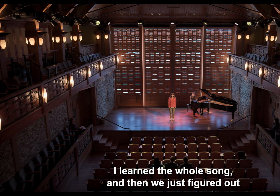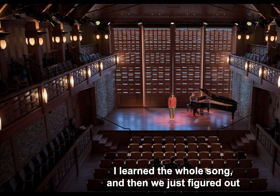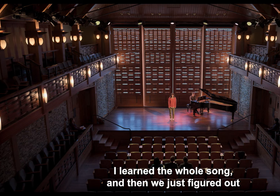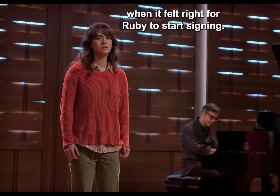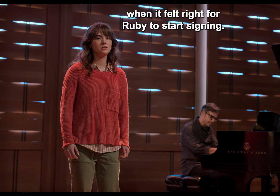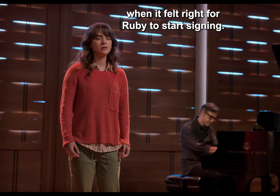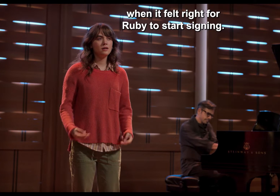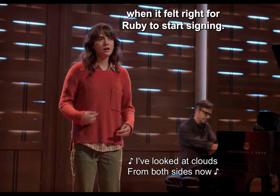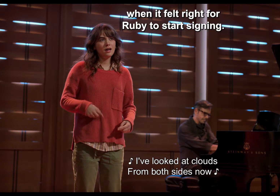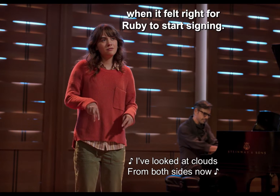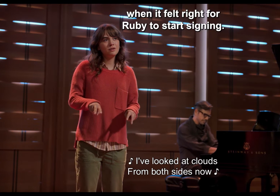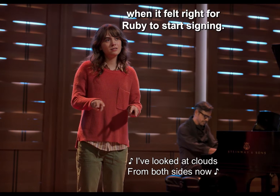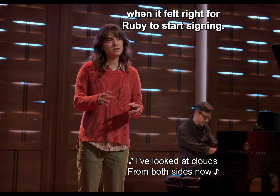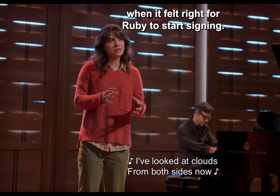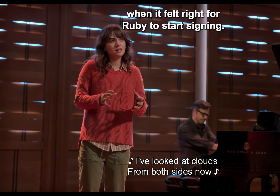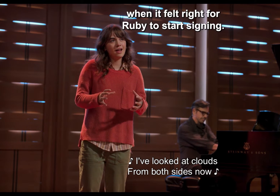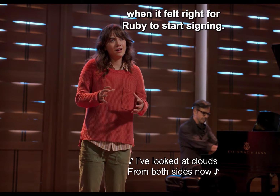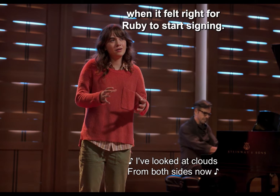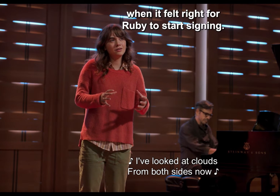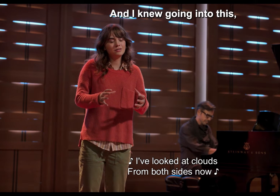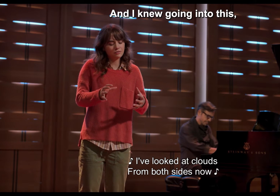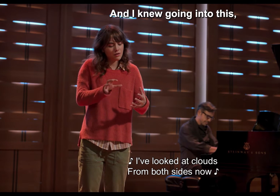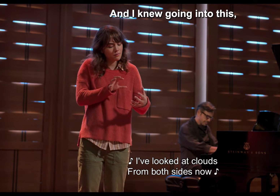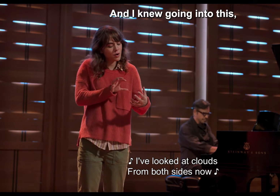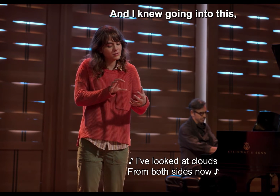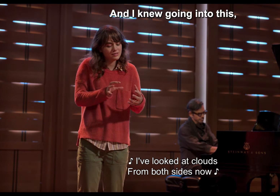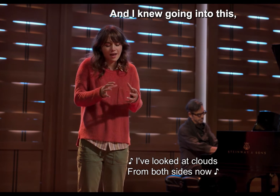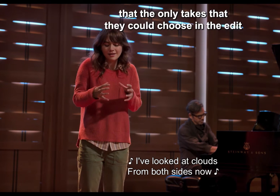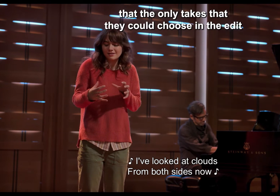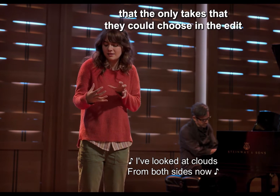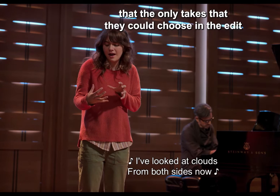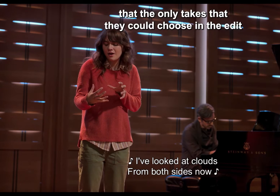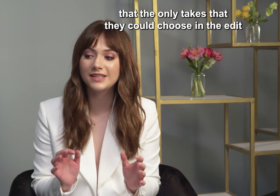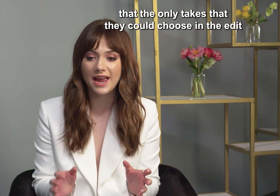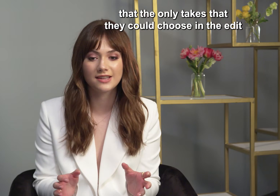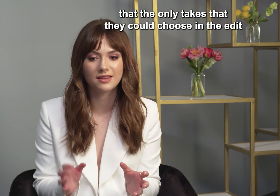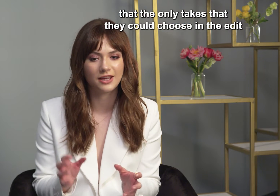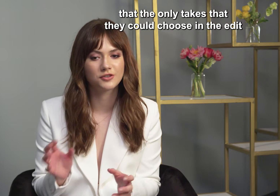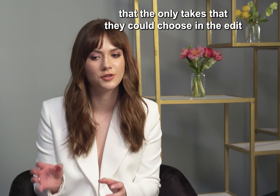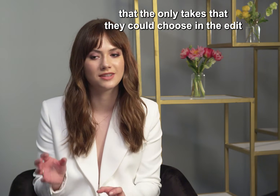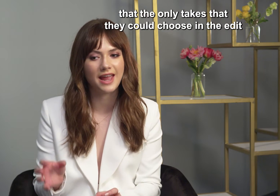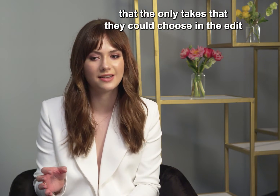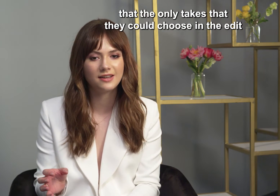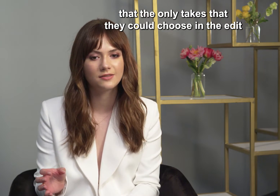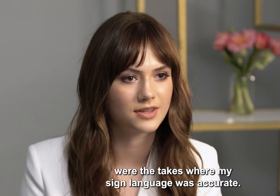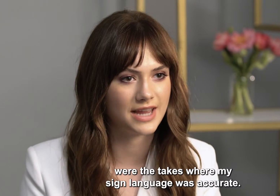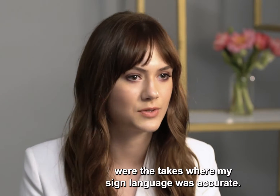figured out when it felt right for Ruby to start signing. And I knew going into this that the only takes that they could choose in the edit were the takes